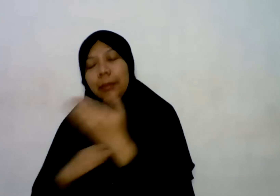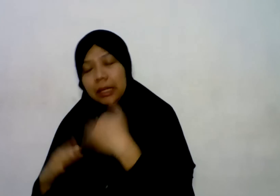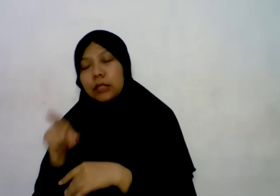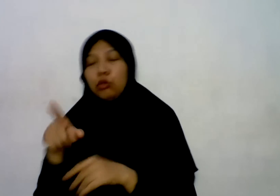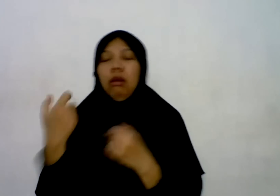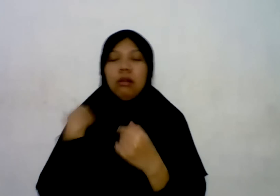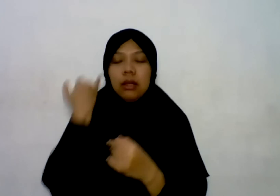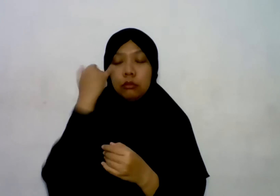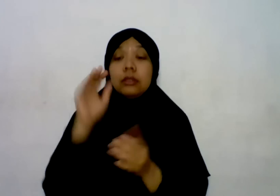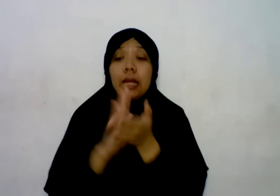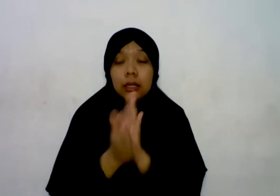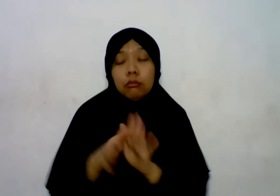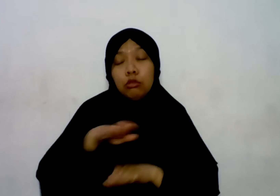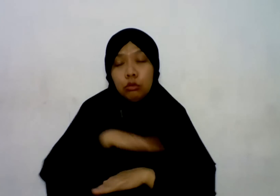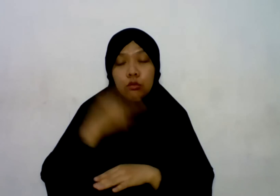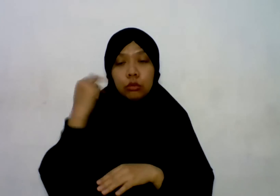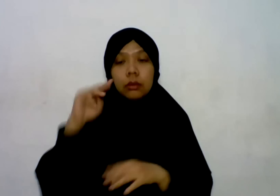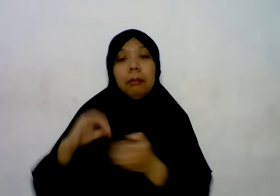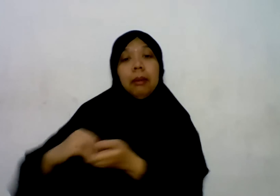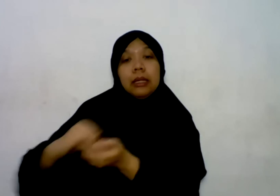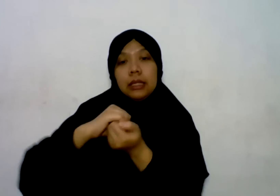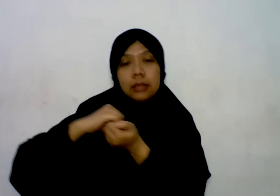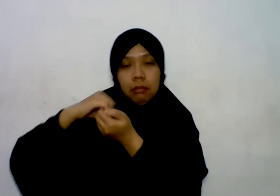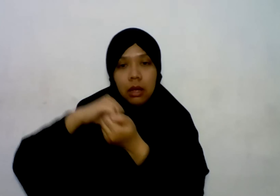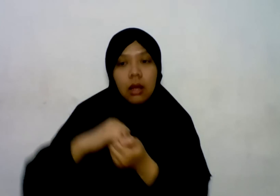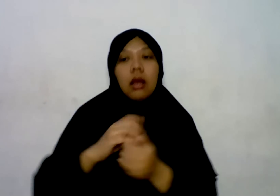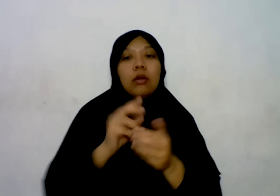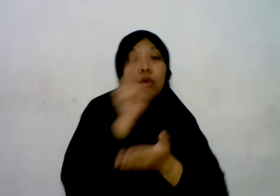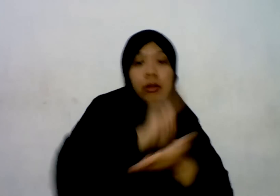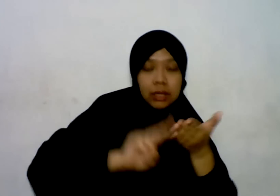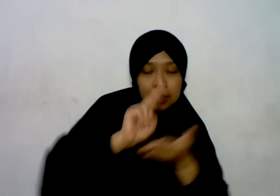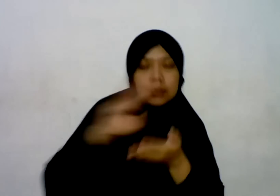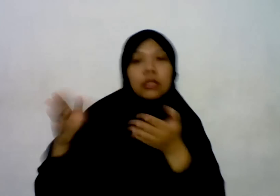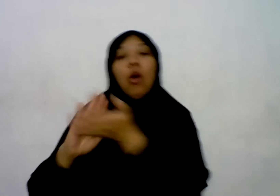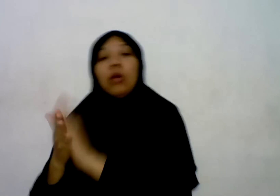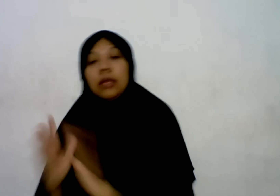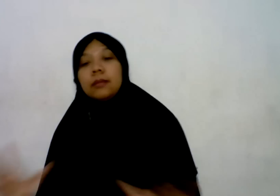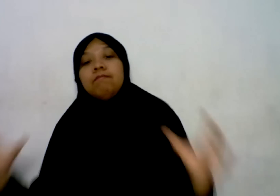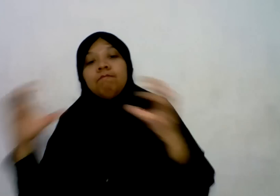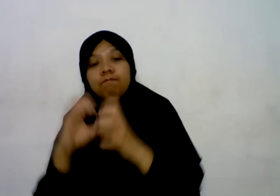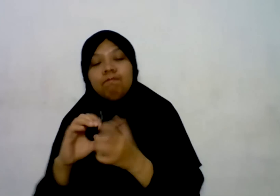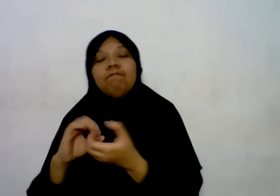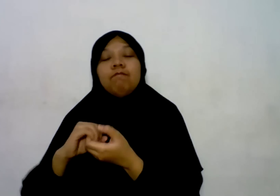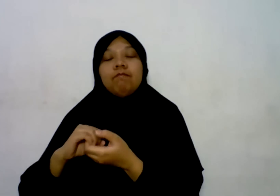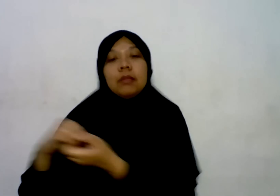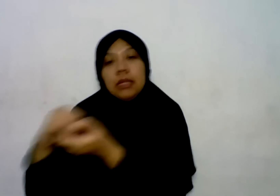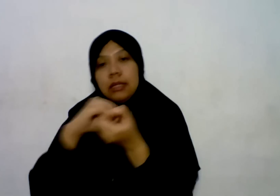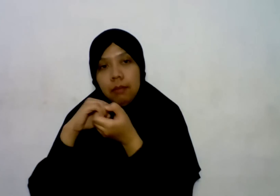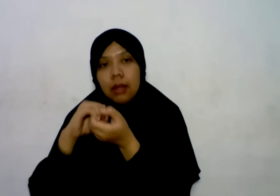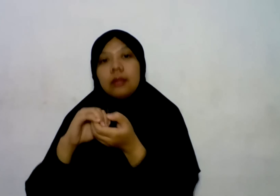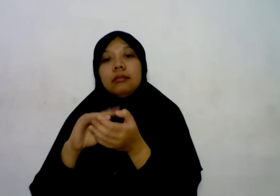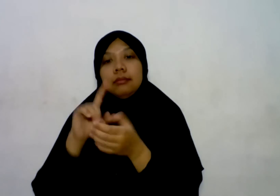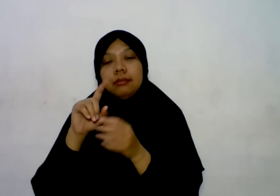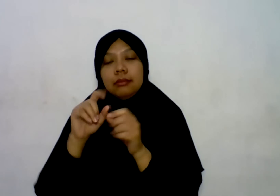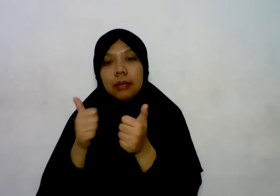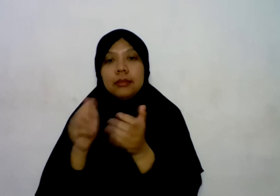together. And through doing that, we can promote inclusion. So if you want to think about